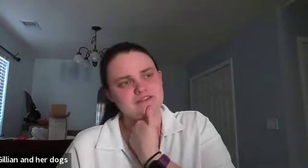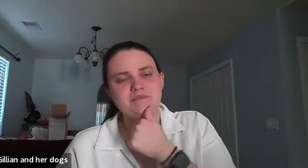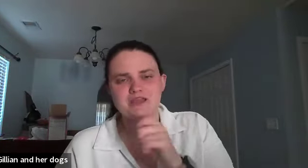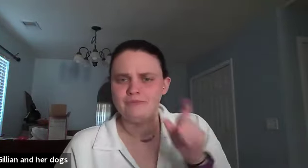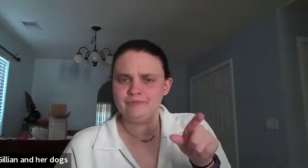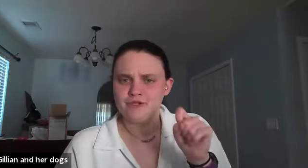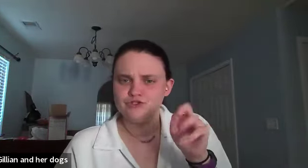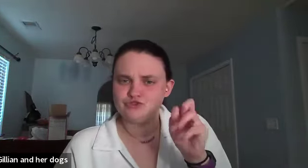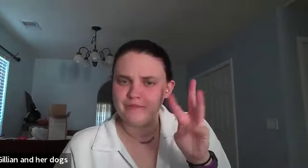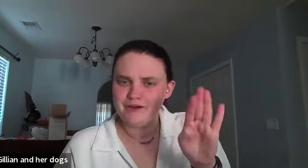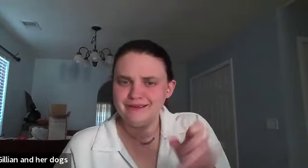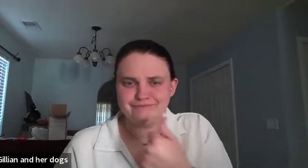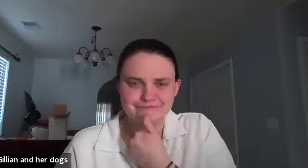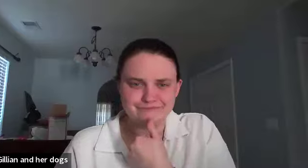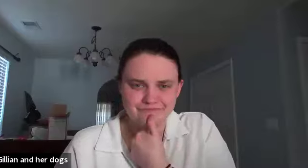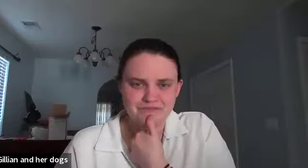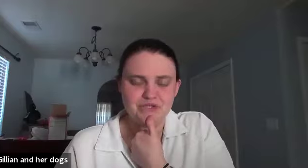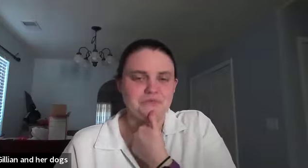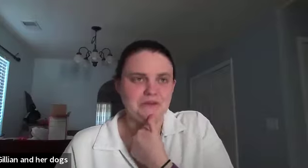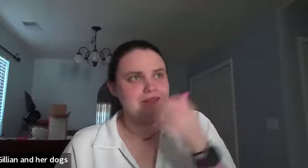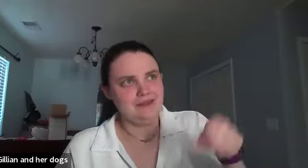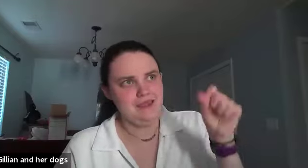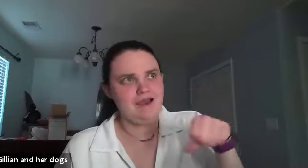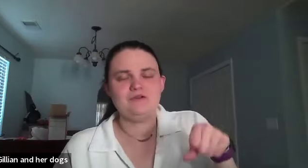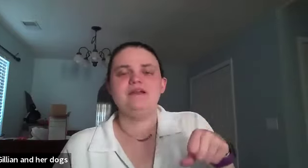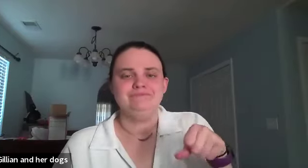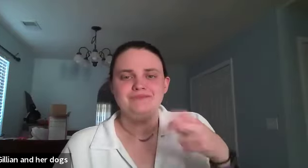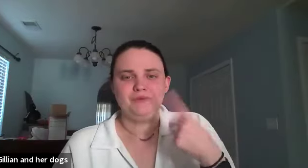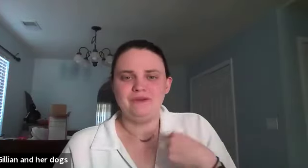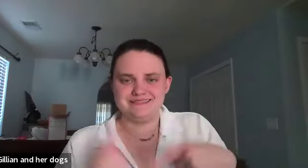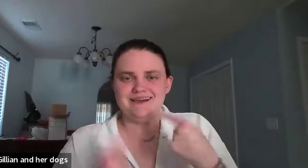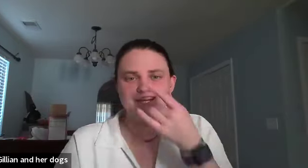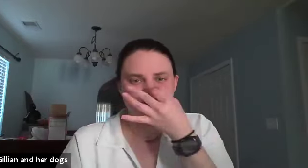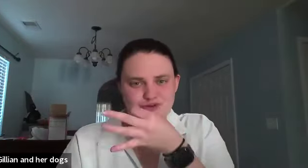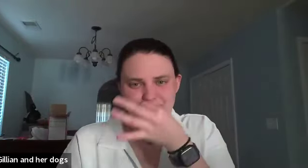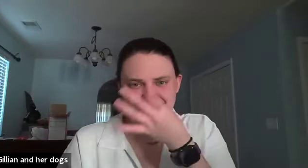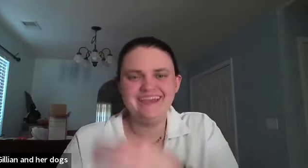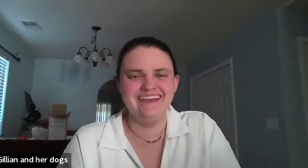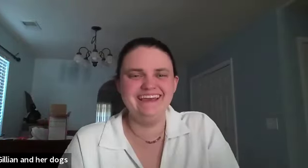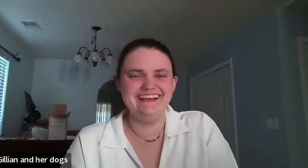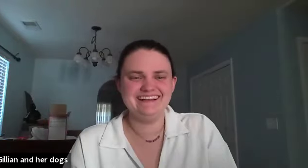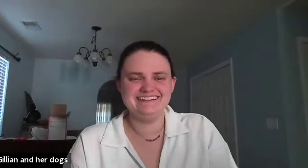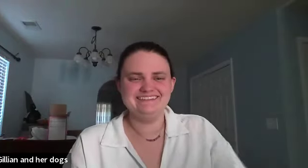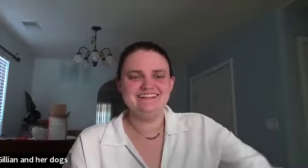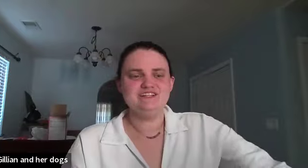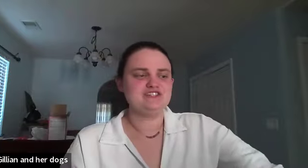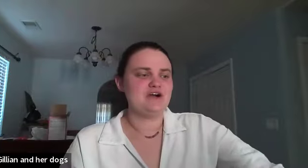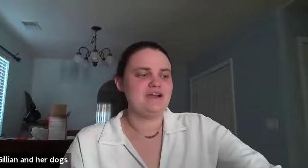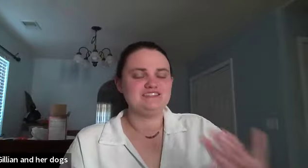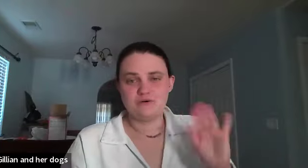and they may go, strawberry? And you'd be like, yeah. And they're like, we signed strawberry. So it's